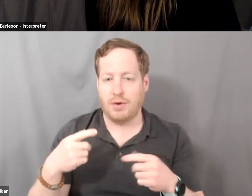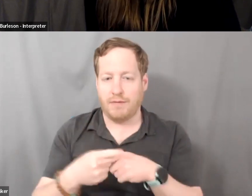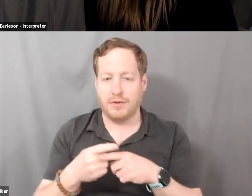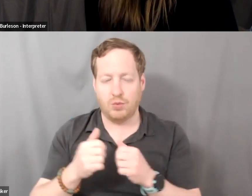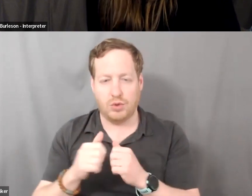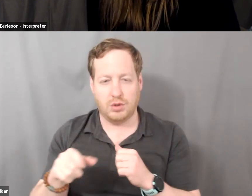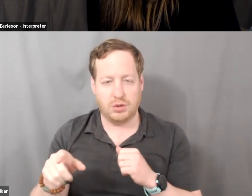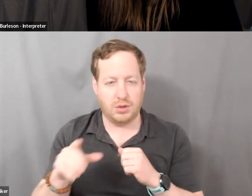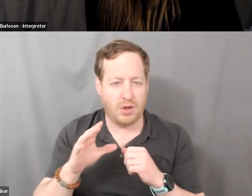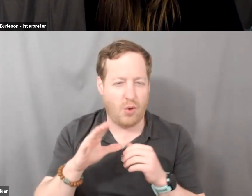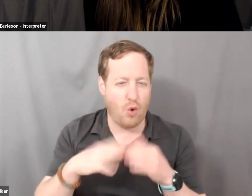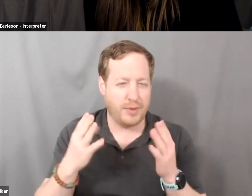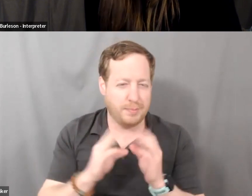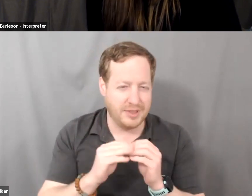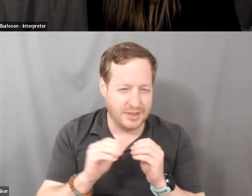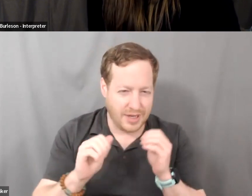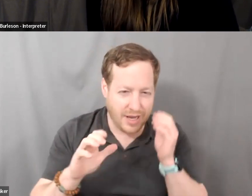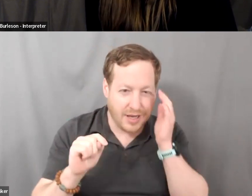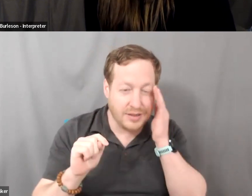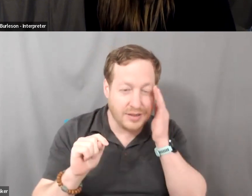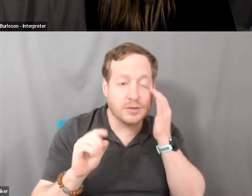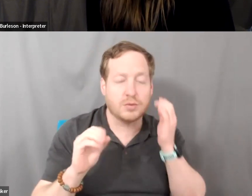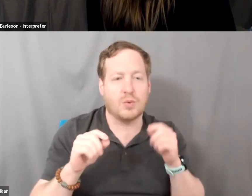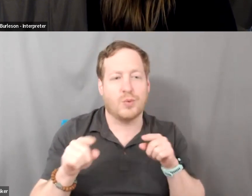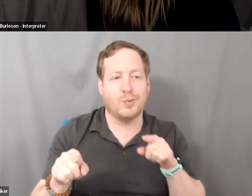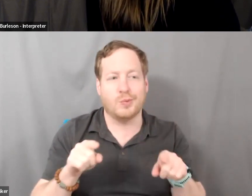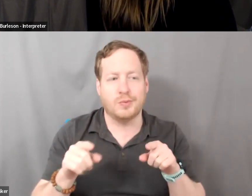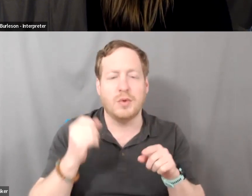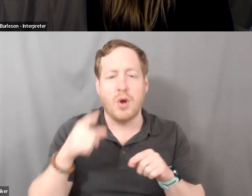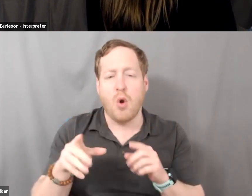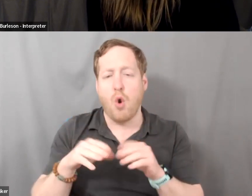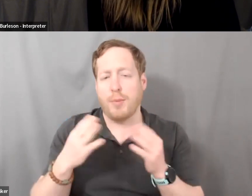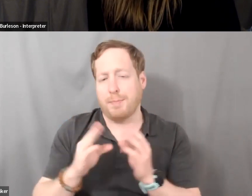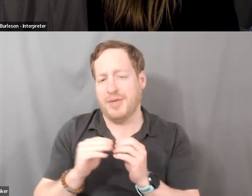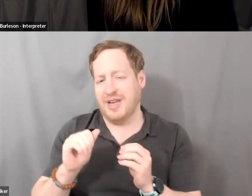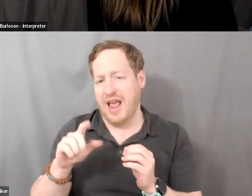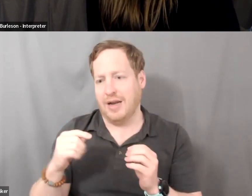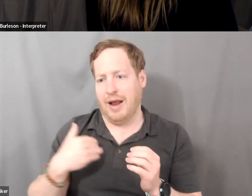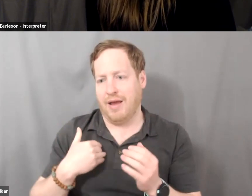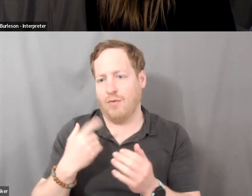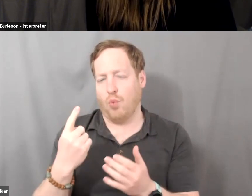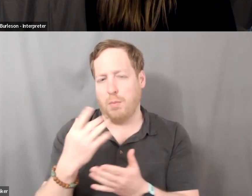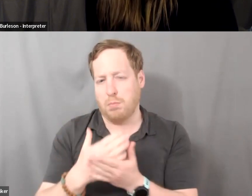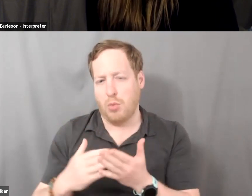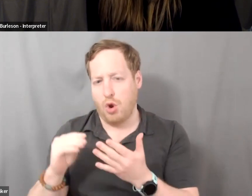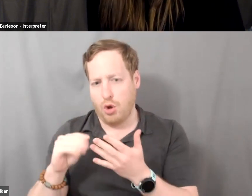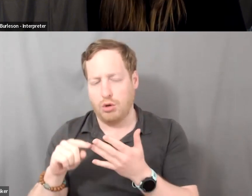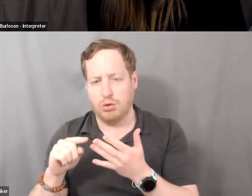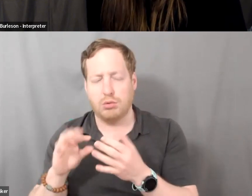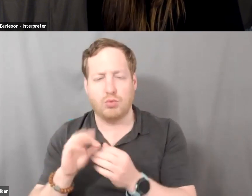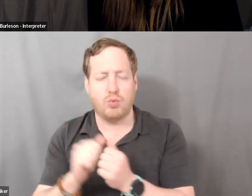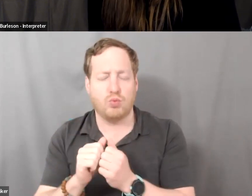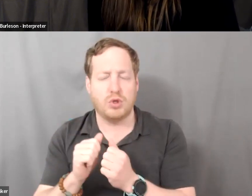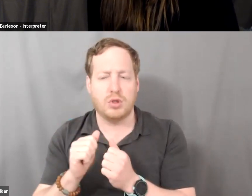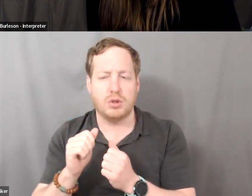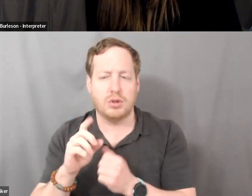it's a bit of a challenge because it conflicts with the Open Meeting Act. And so these two things, the Open Meeting Act does have